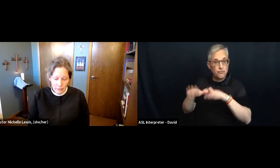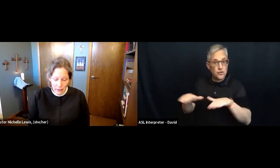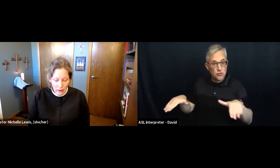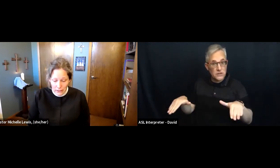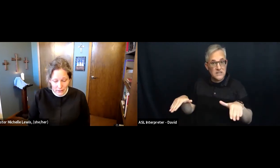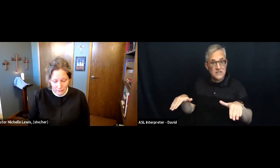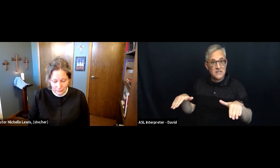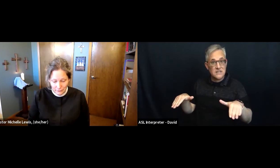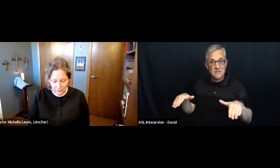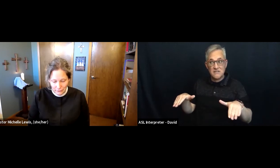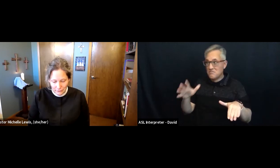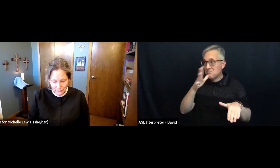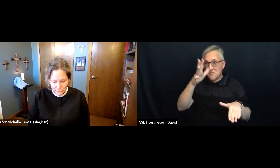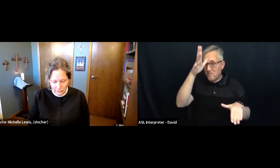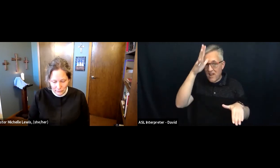breaks my heart.